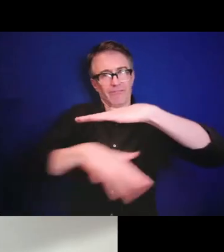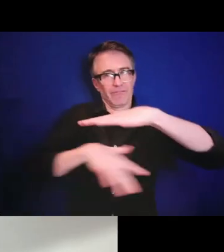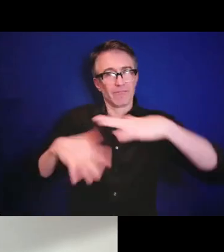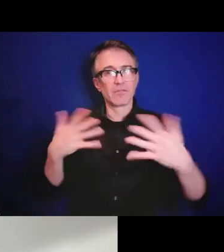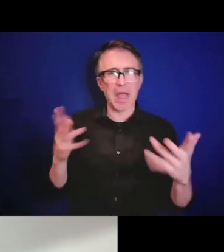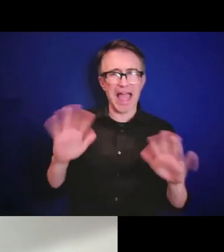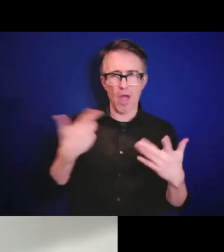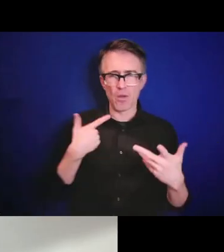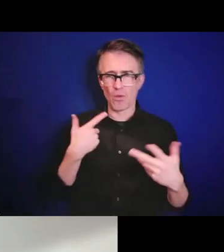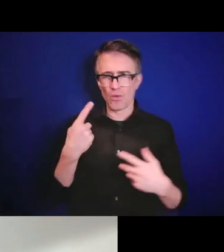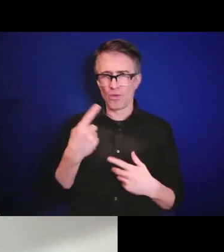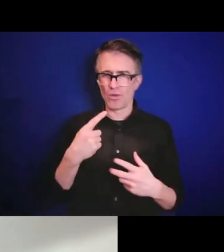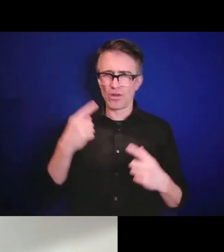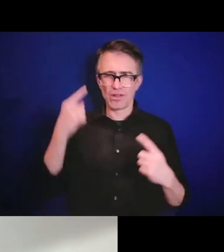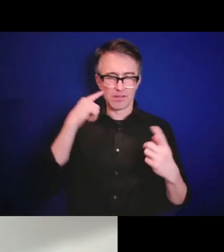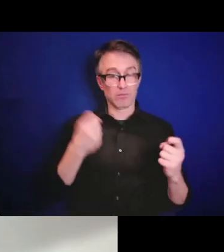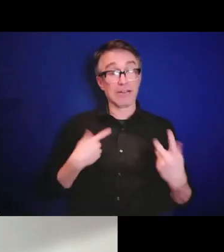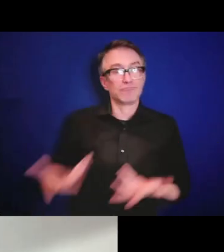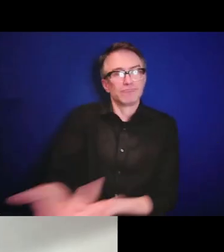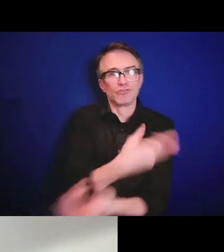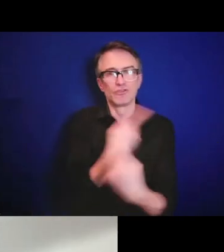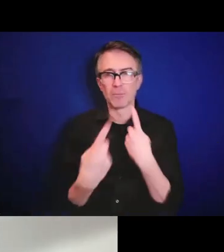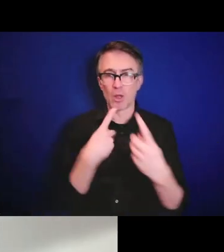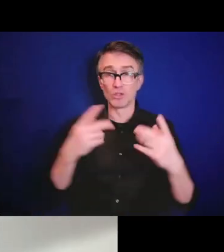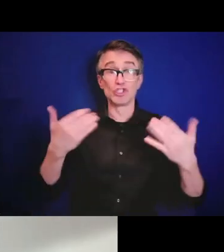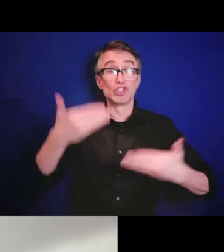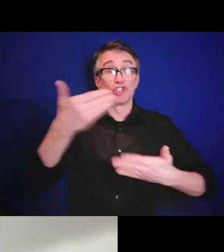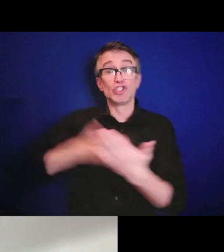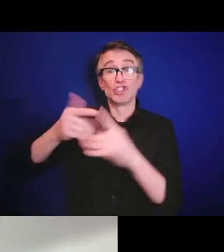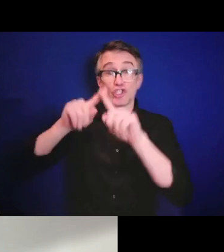right? The danger in some cases of using